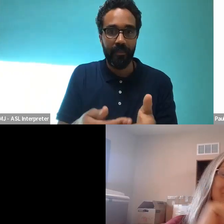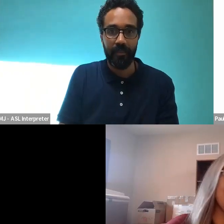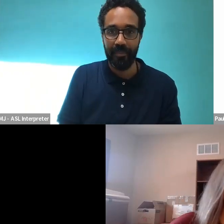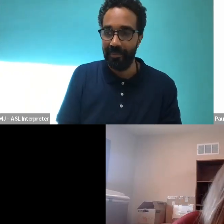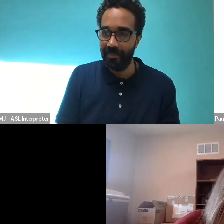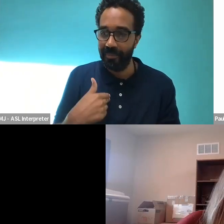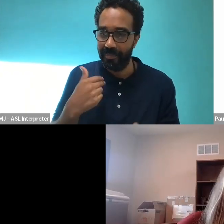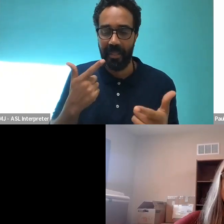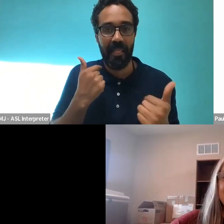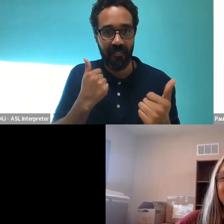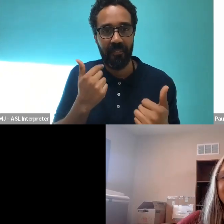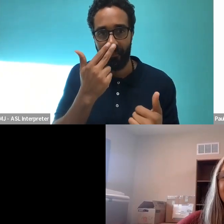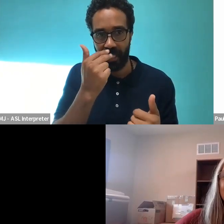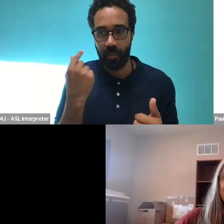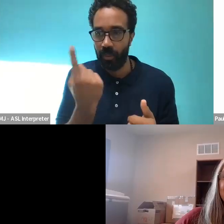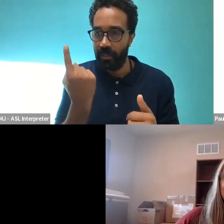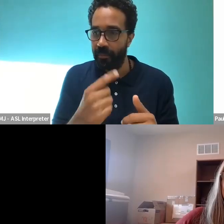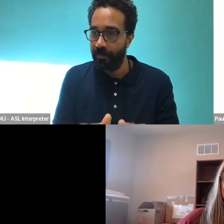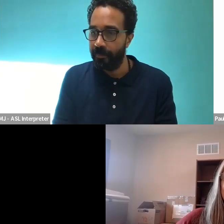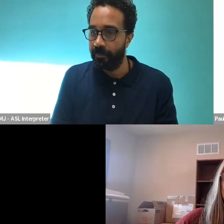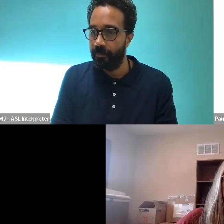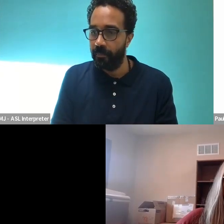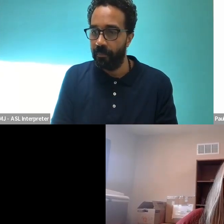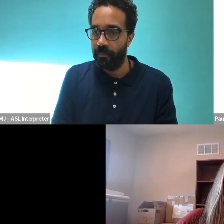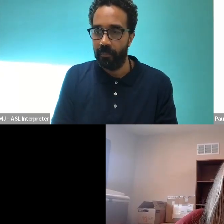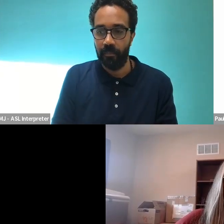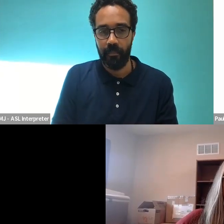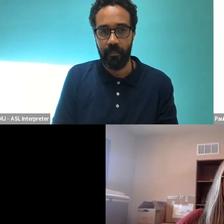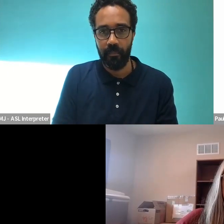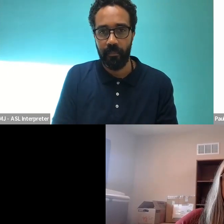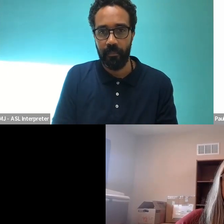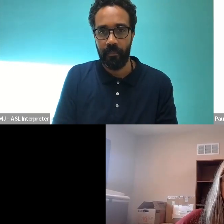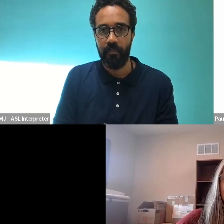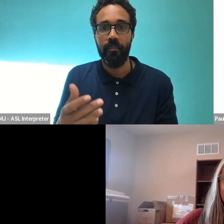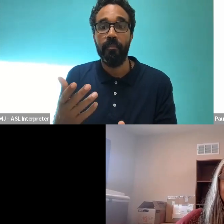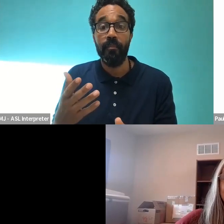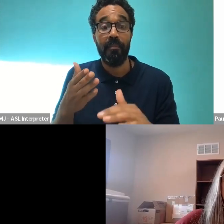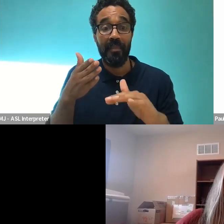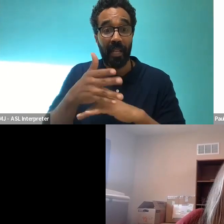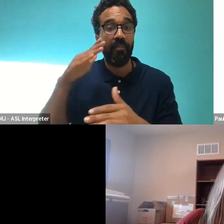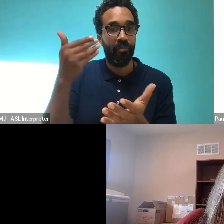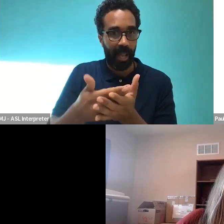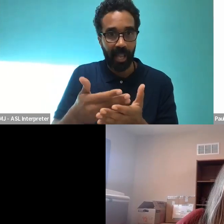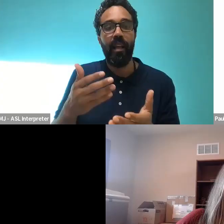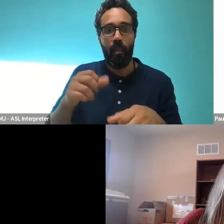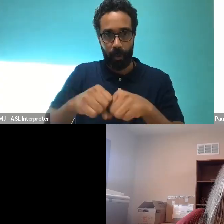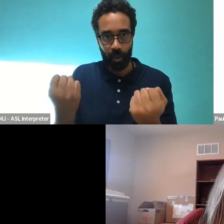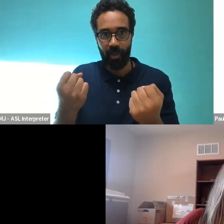always stuck in my mind. Well, yeah, and then to get those repaired after he got here. So Yeah. yeah.